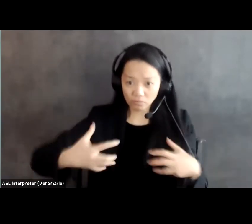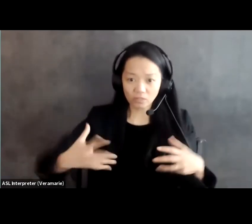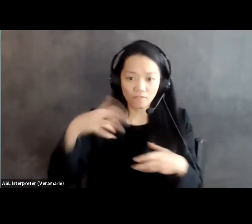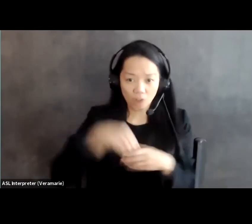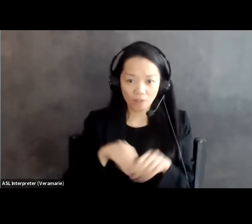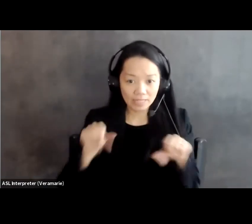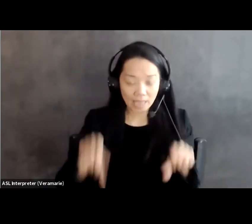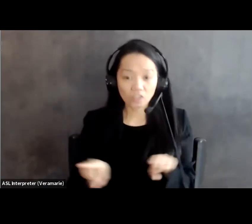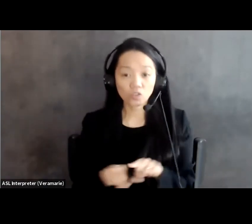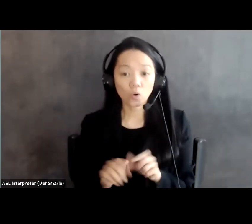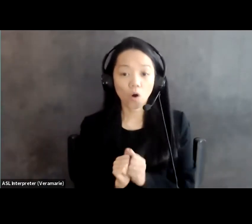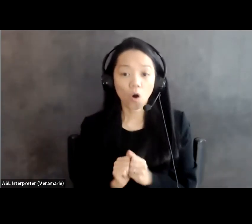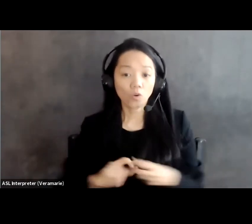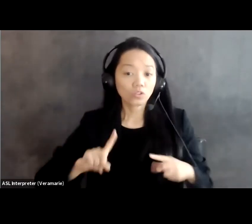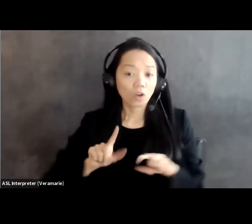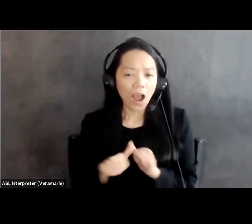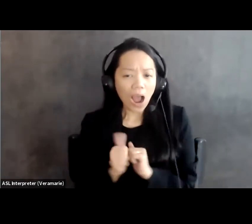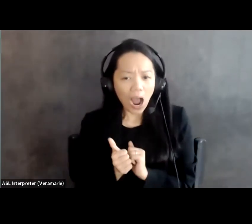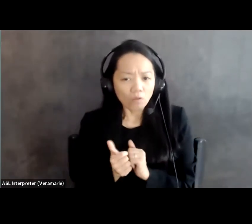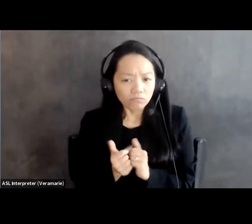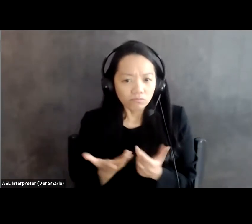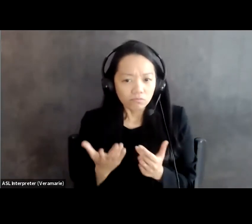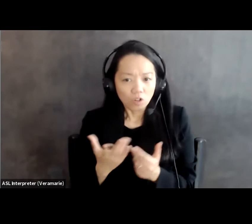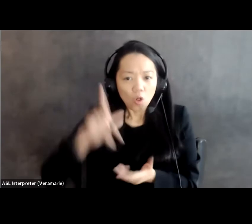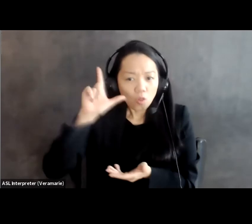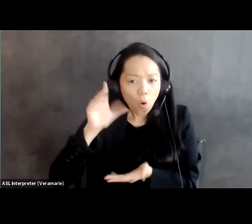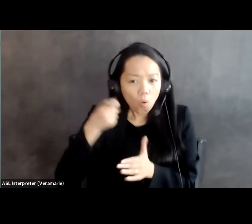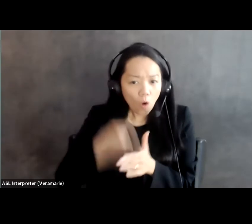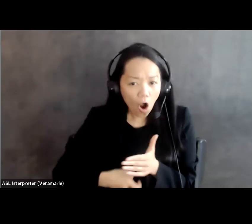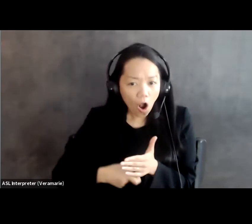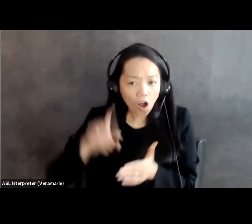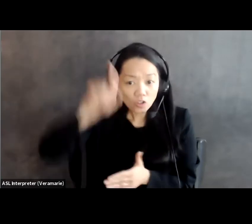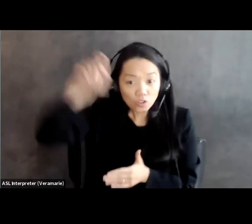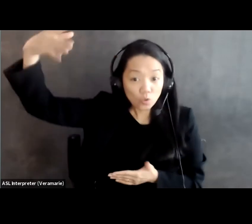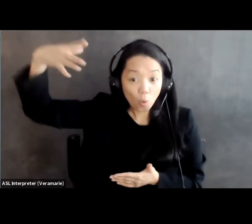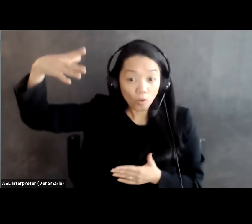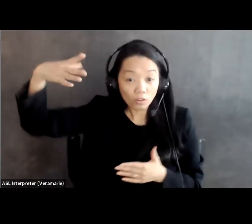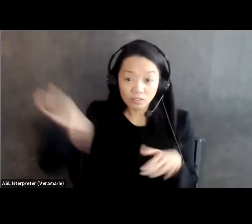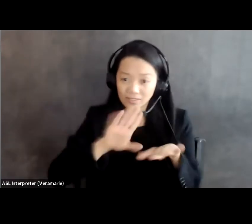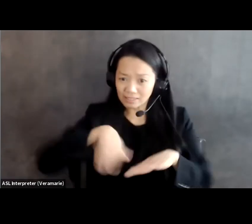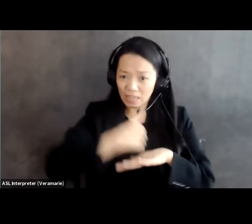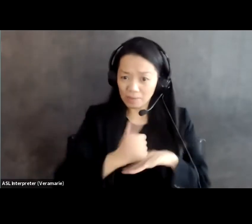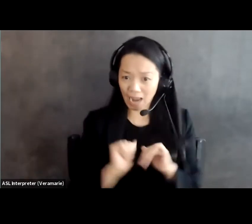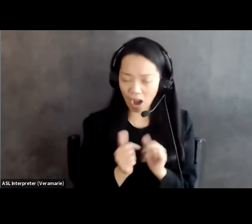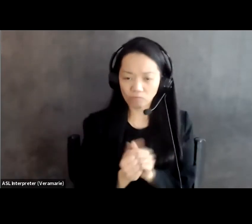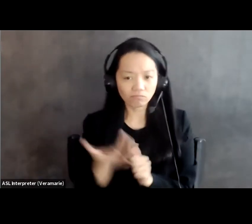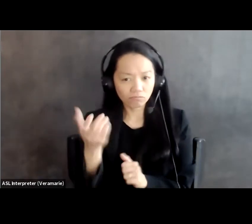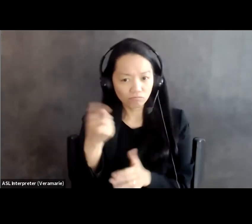on is how we can provide low-cost solar. Specifically, solar can cost anywhere from $10,000